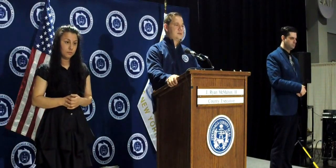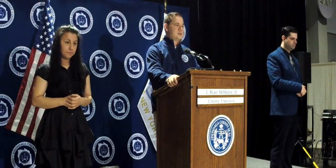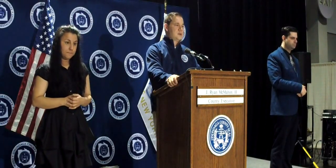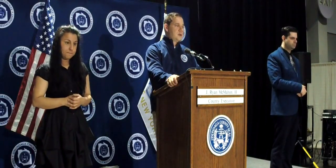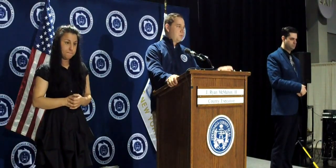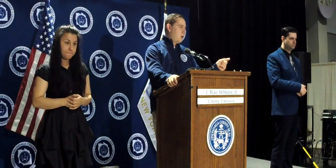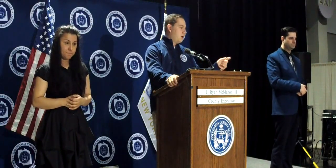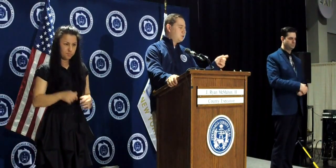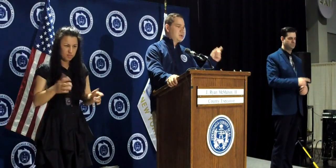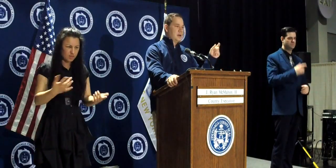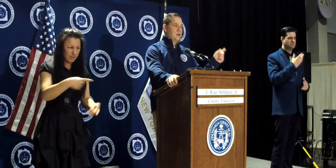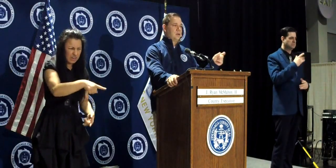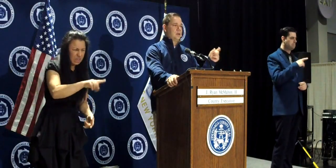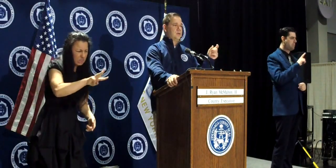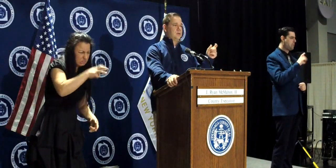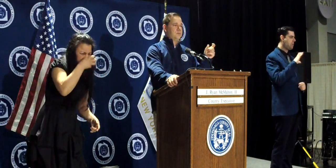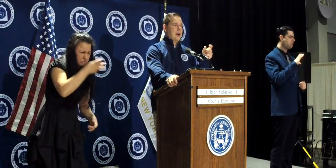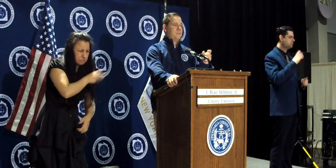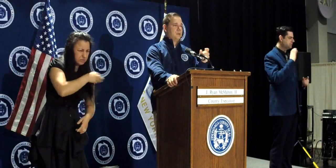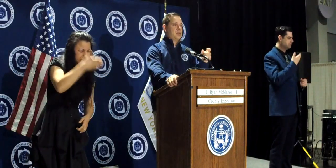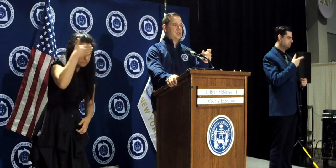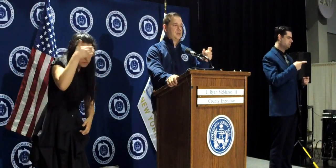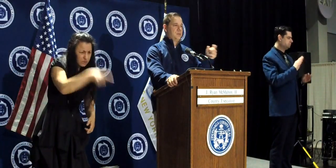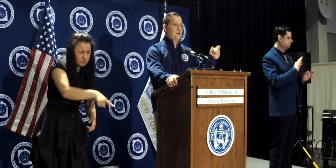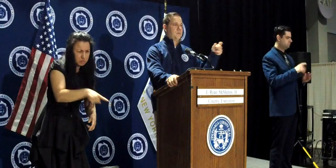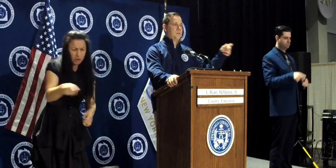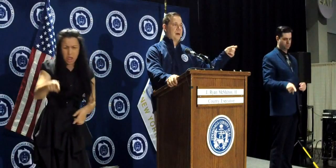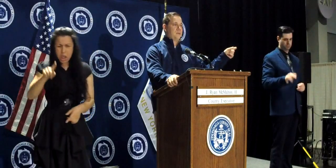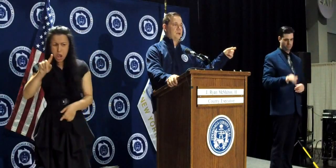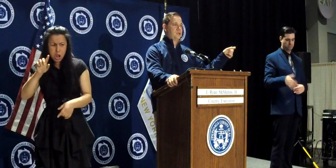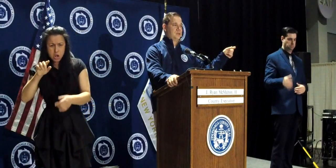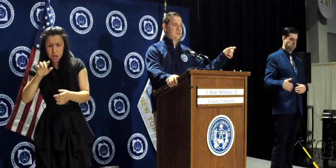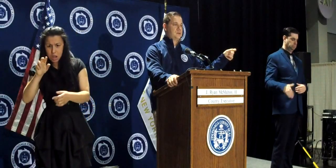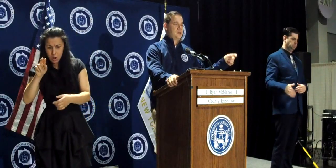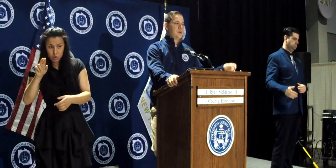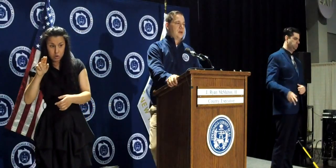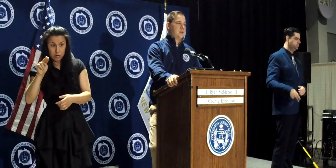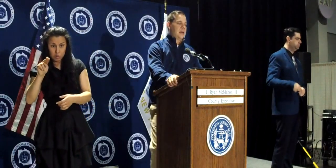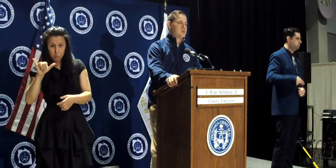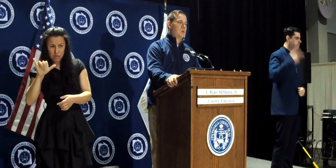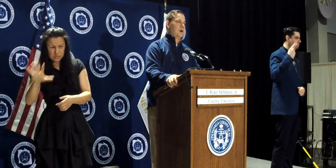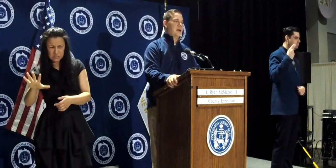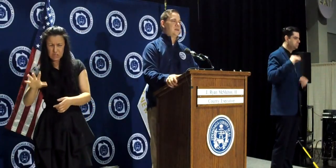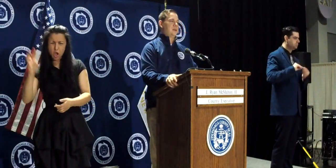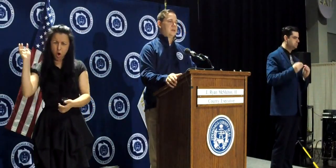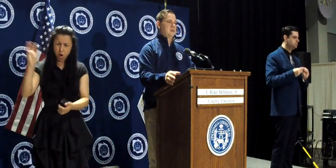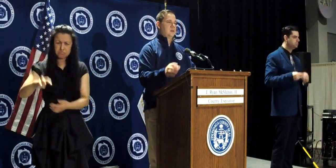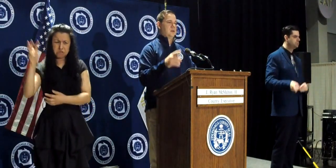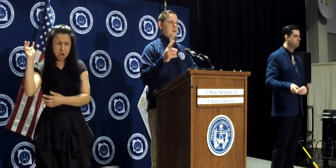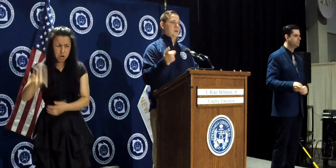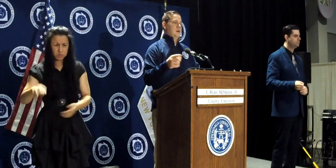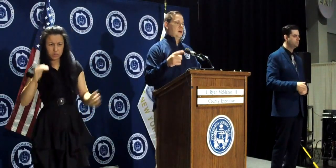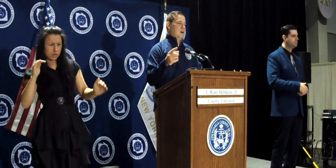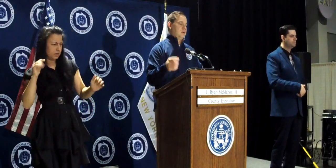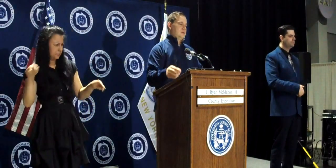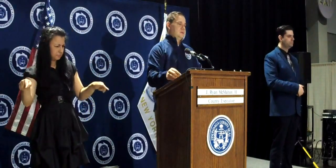thousands of cases. But you got to look in population, compare them to populations. And that's where I think you